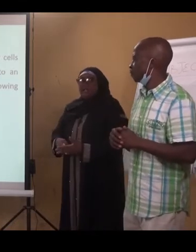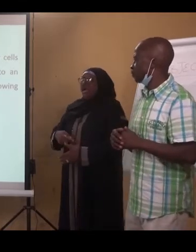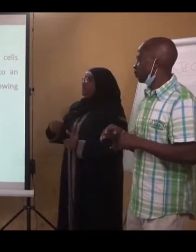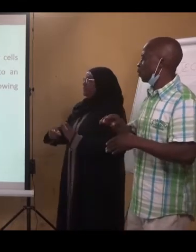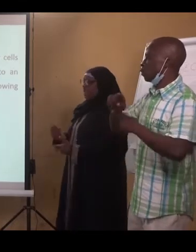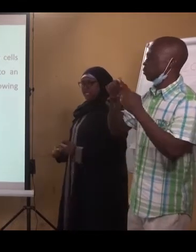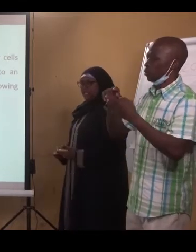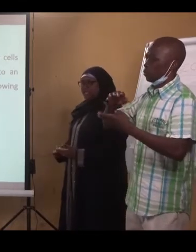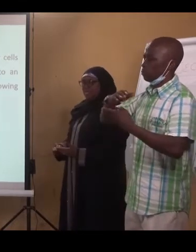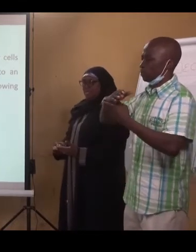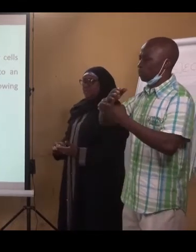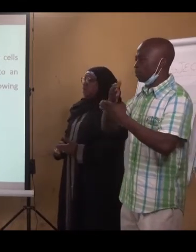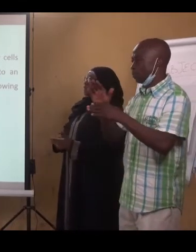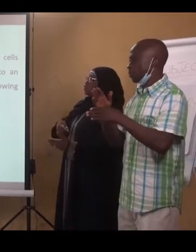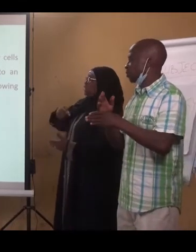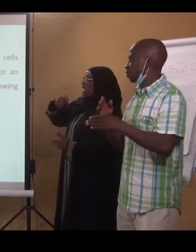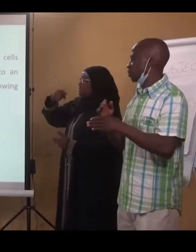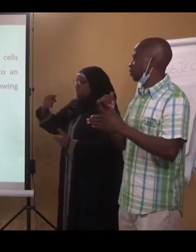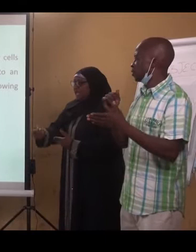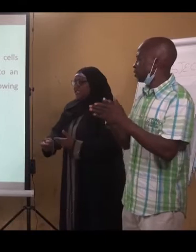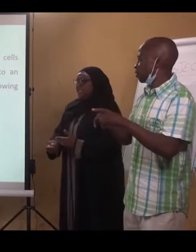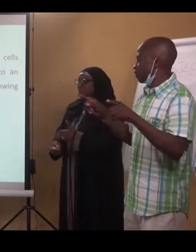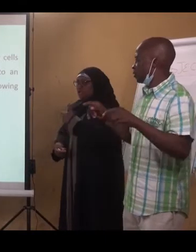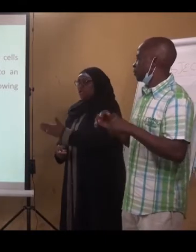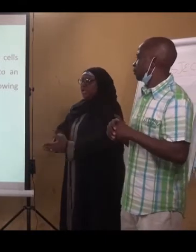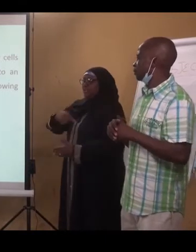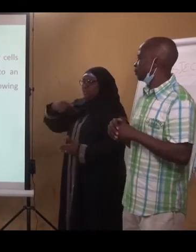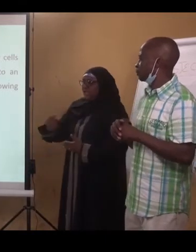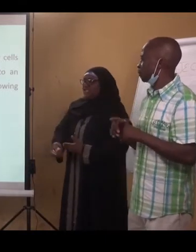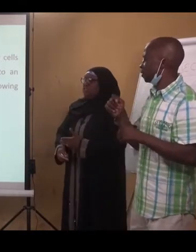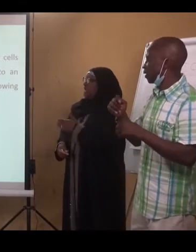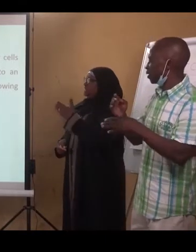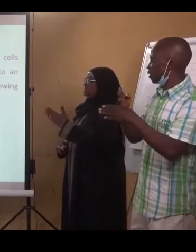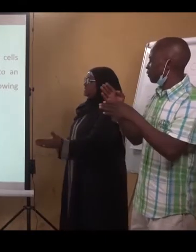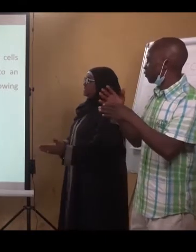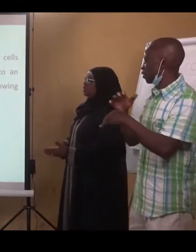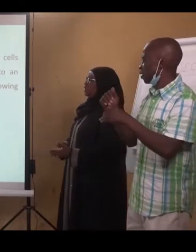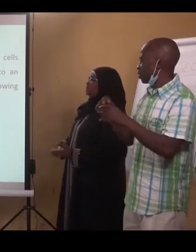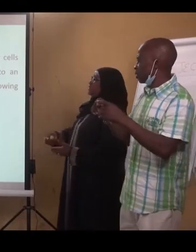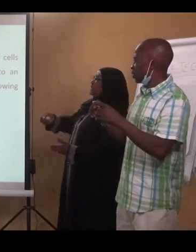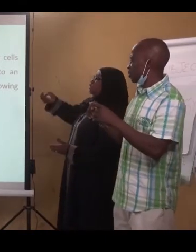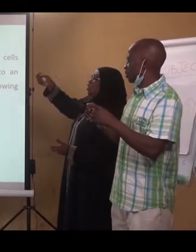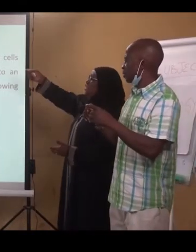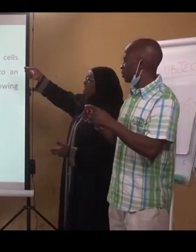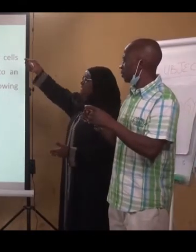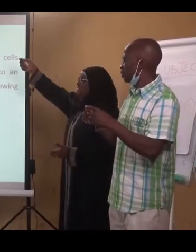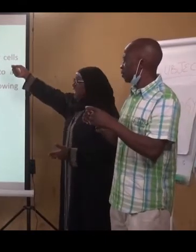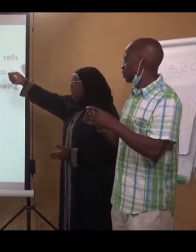and differentiate. So that division and the specialization and the differentiation turns the zygote